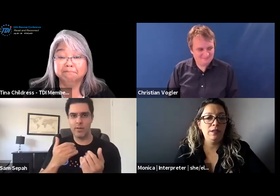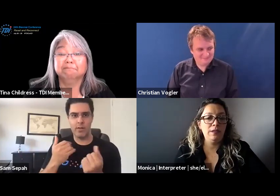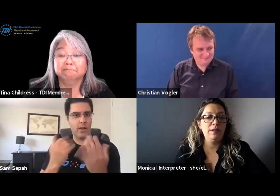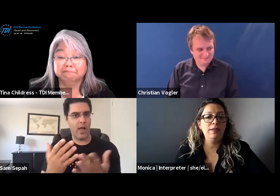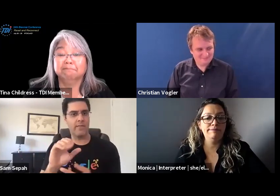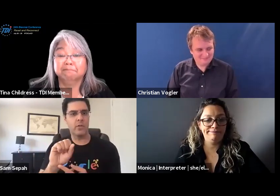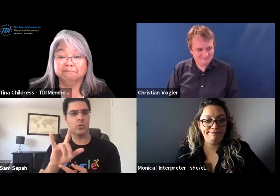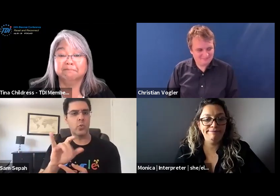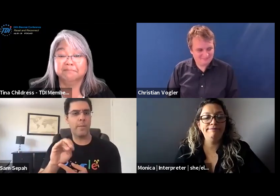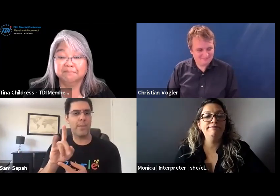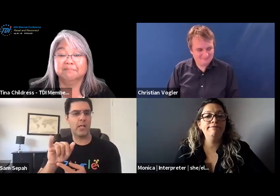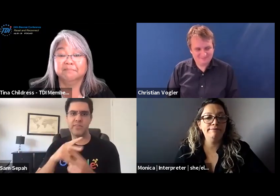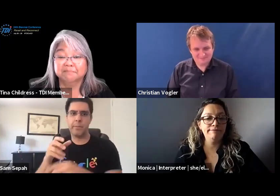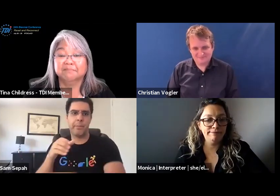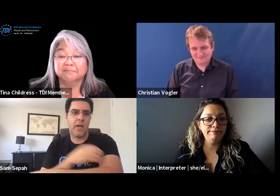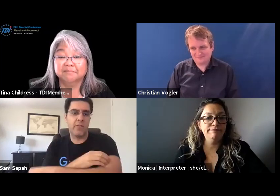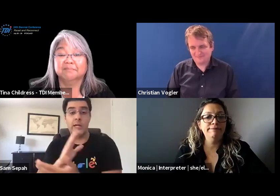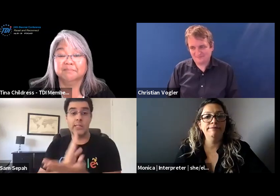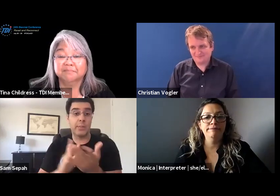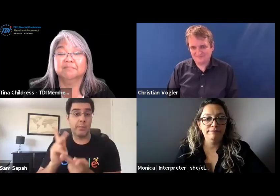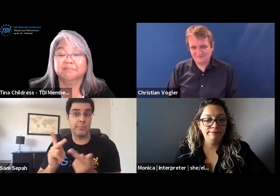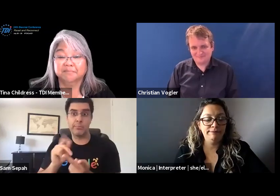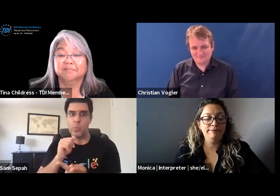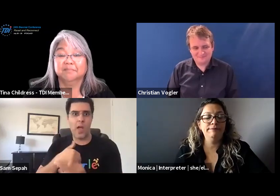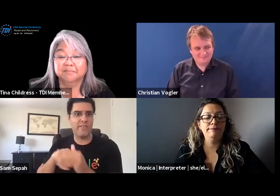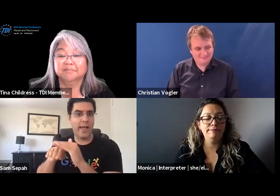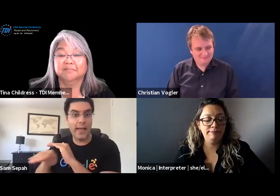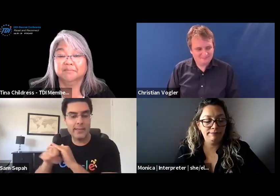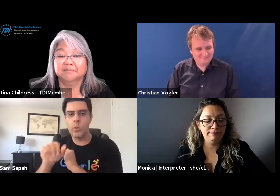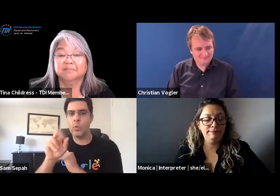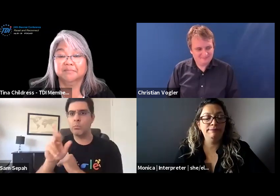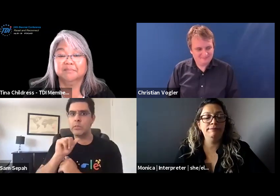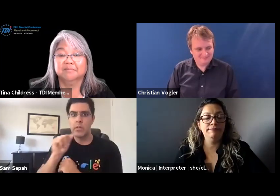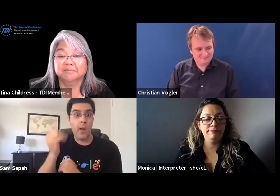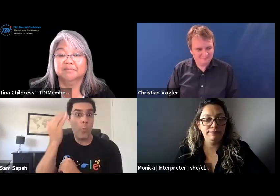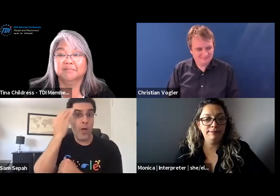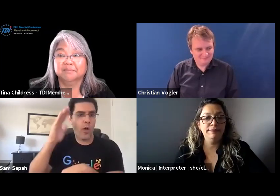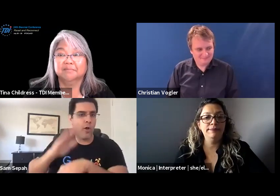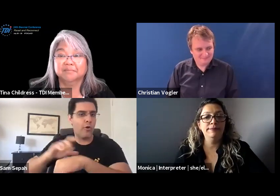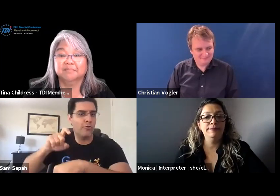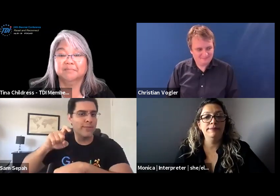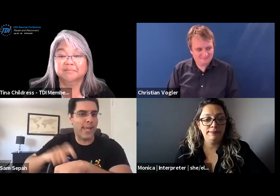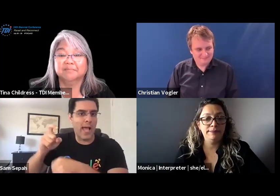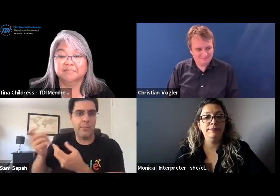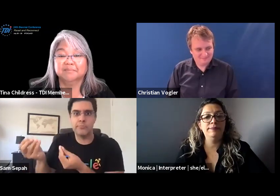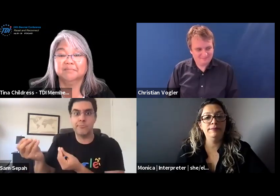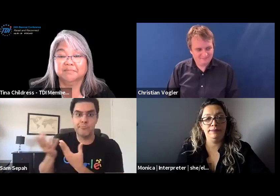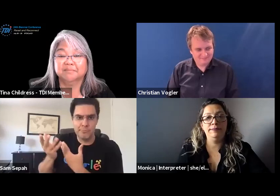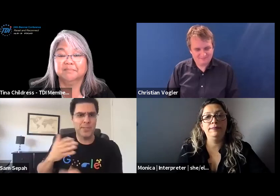share that. There's a lot of social media that's really powerful, or, you know, some people might not have